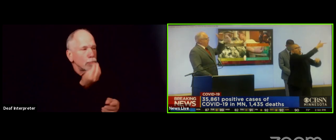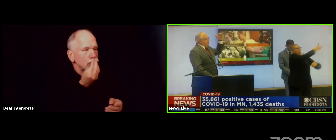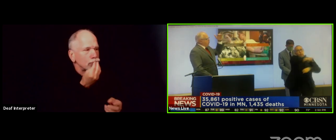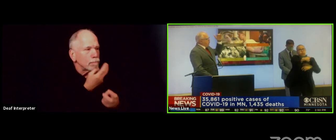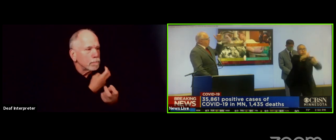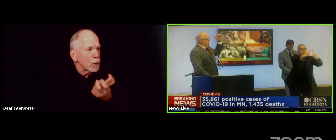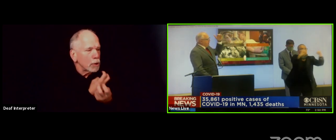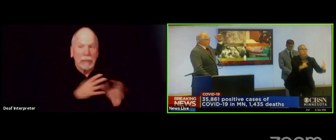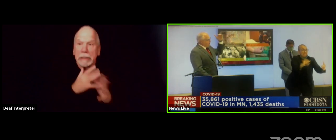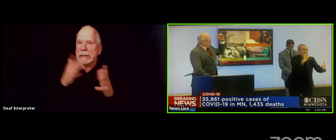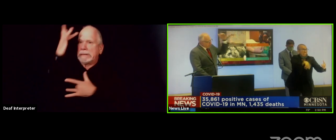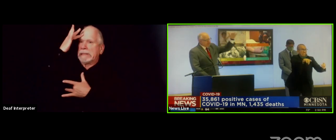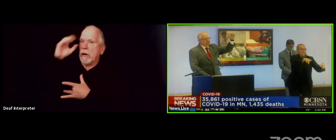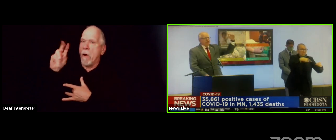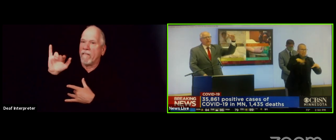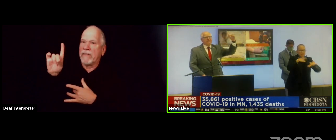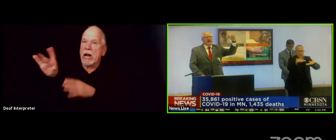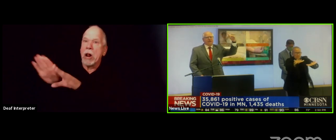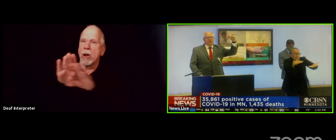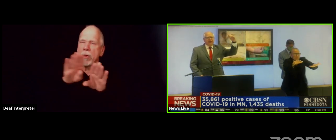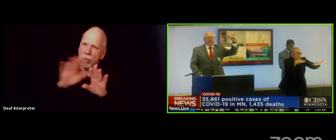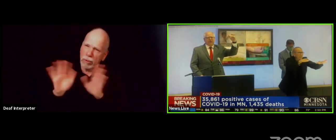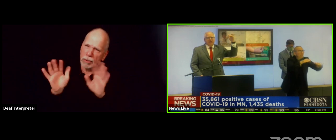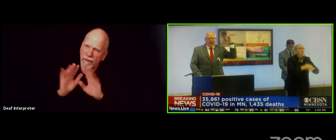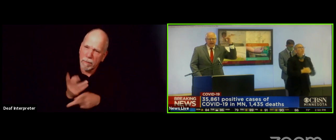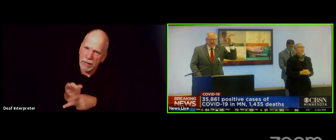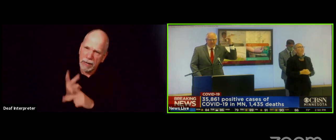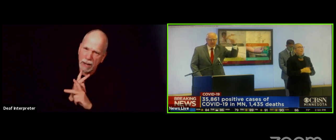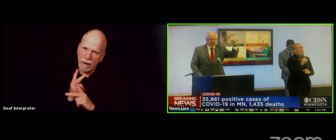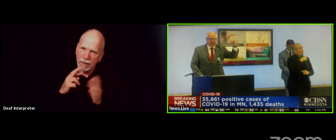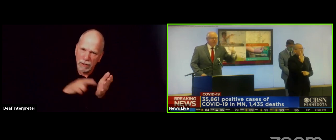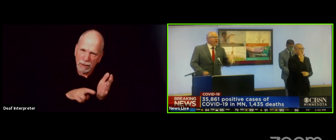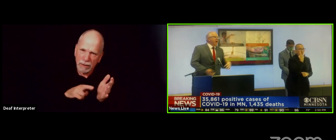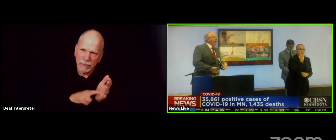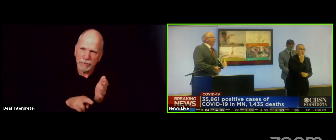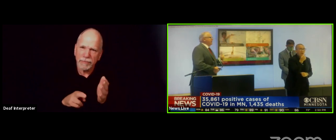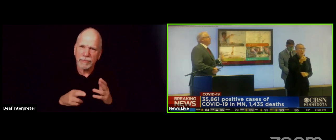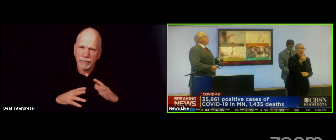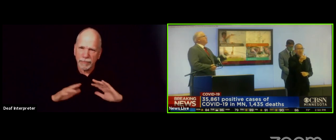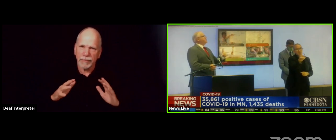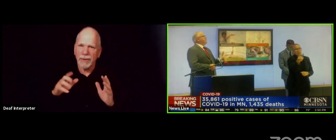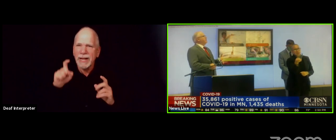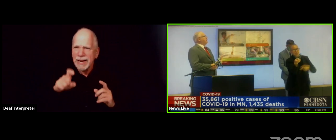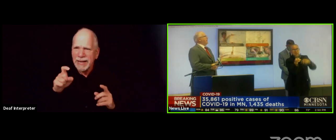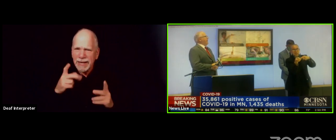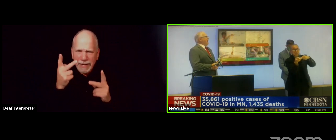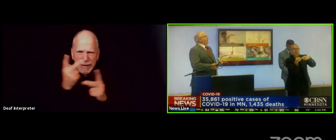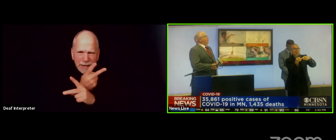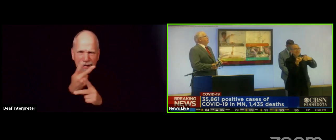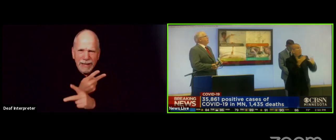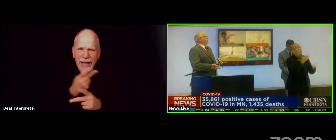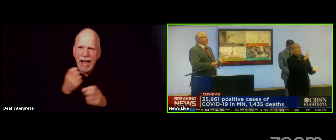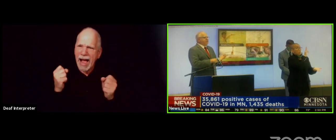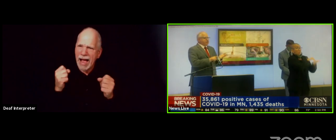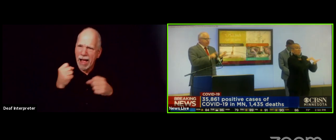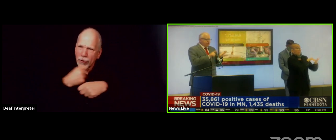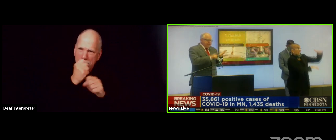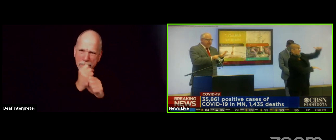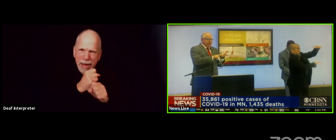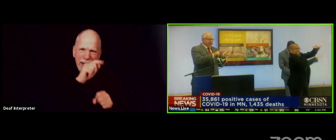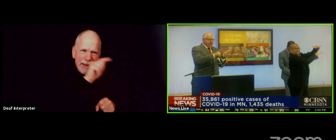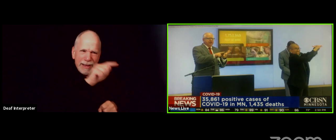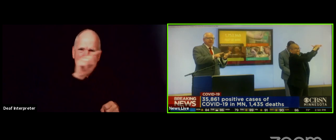get to potentially 3,000 beds and ventilators. And if we reach that peak, I guaranteed that every person